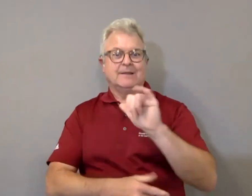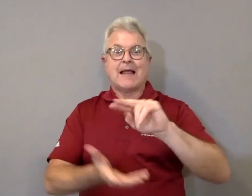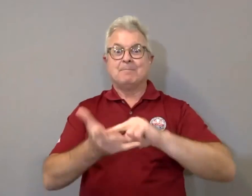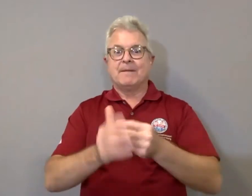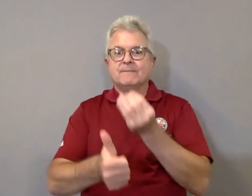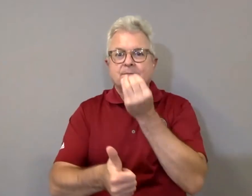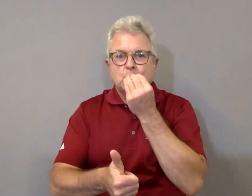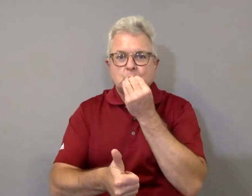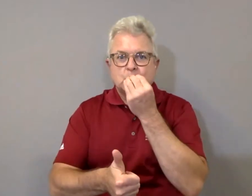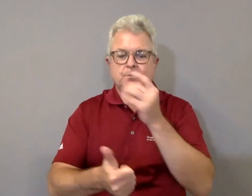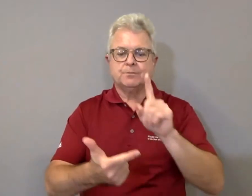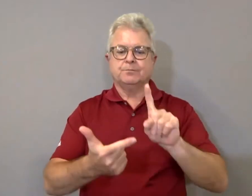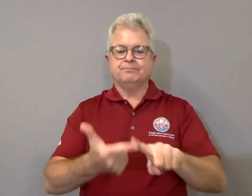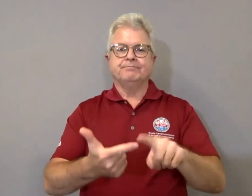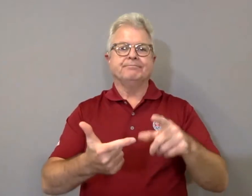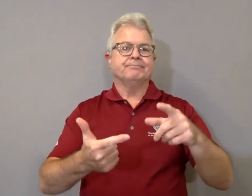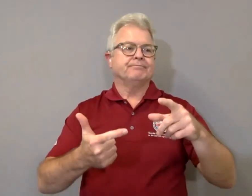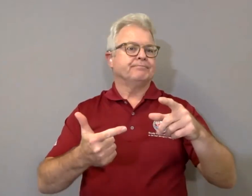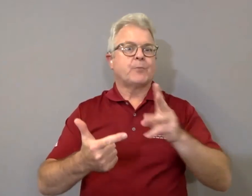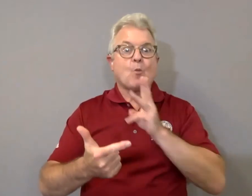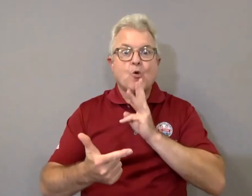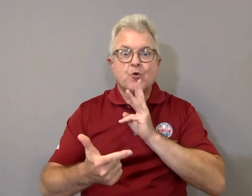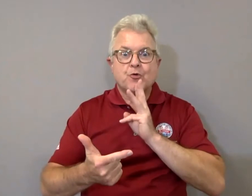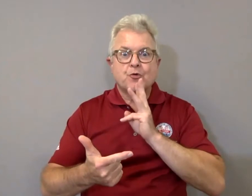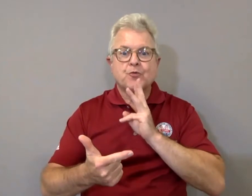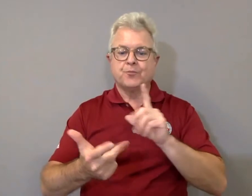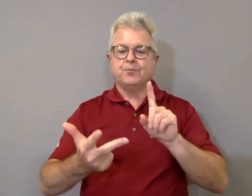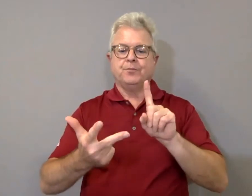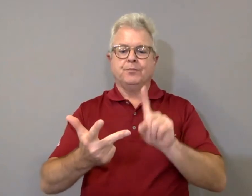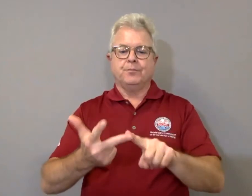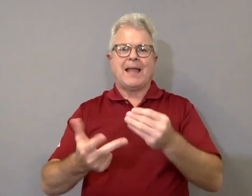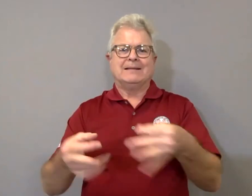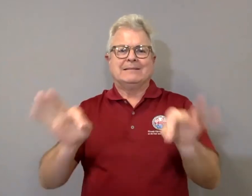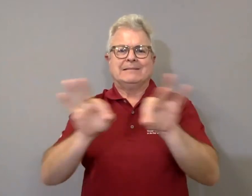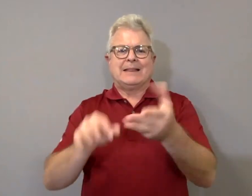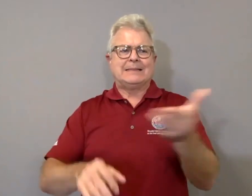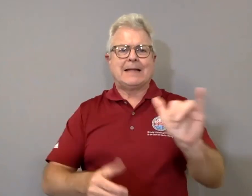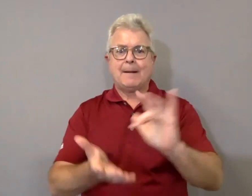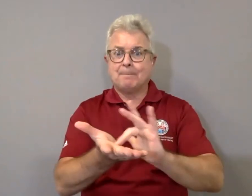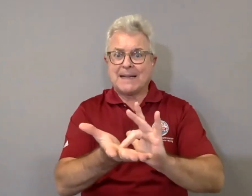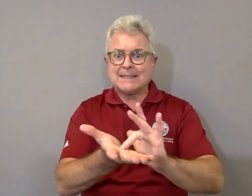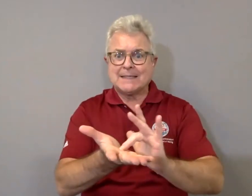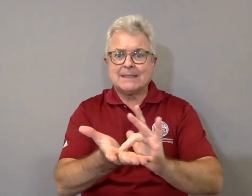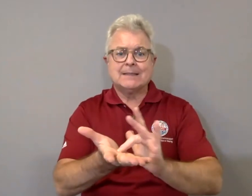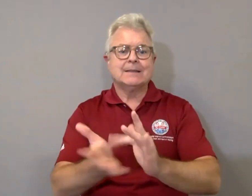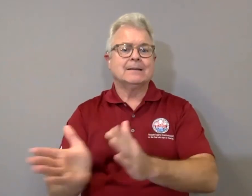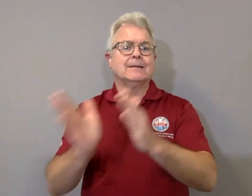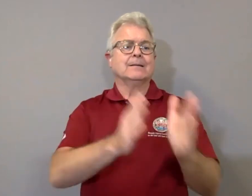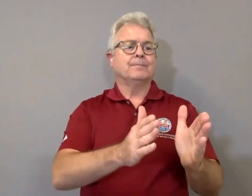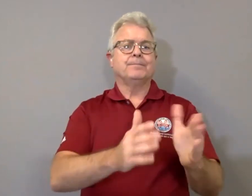first 3 days to have what you need for food, for water, and any other essential things,